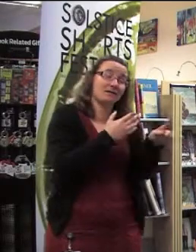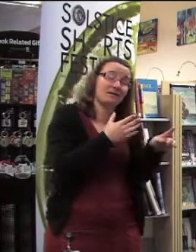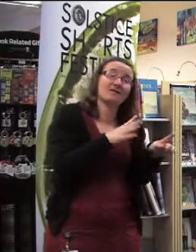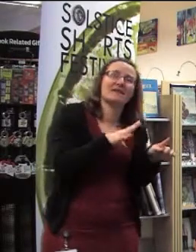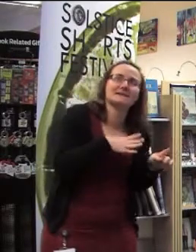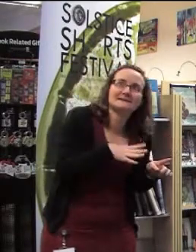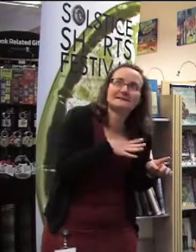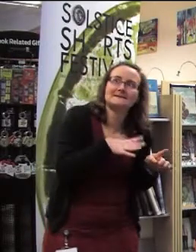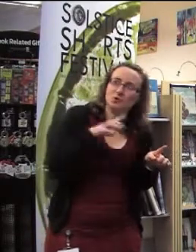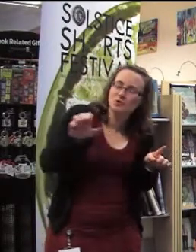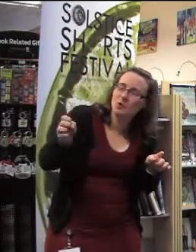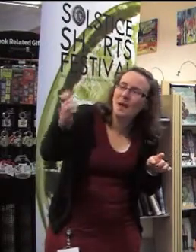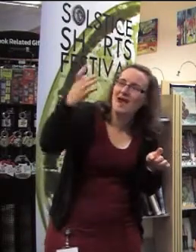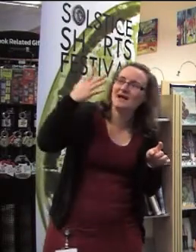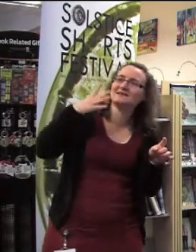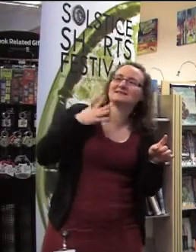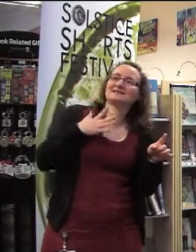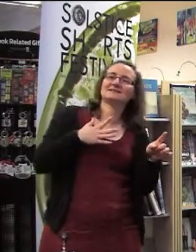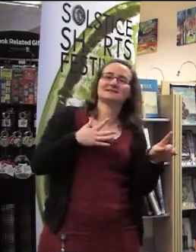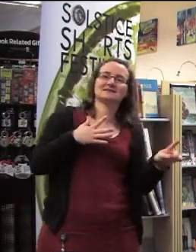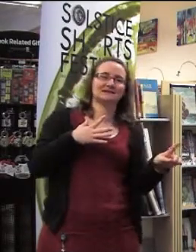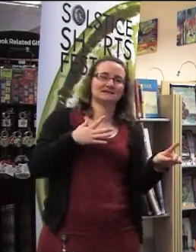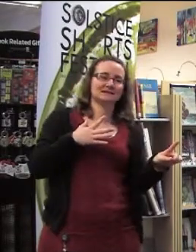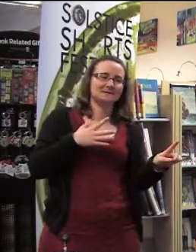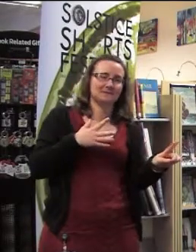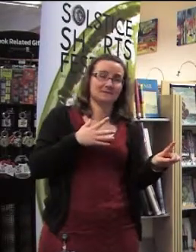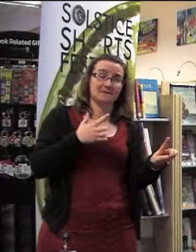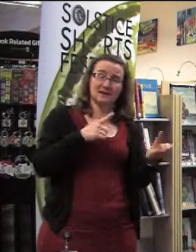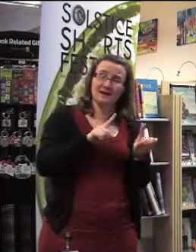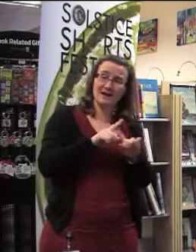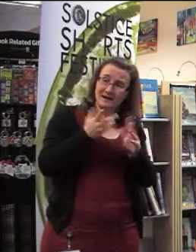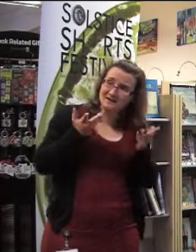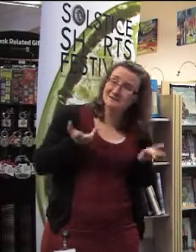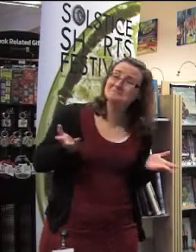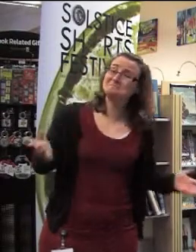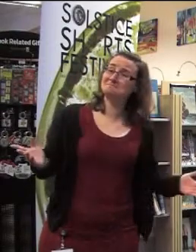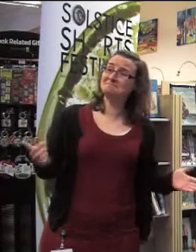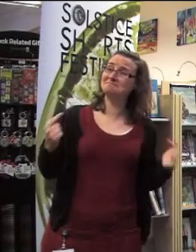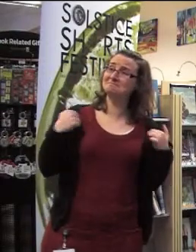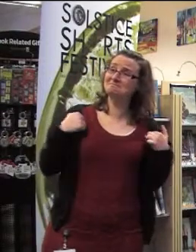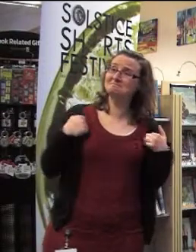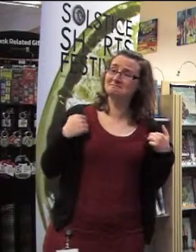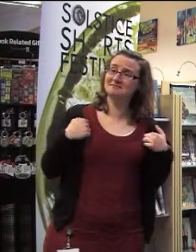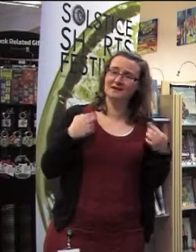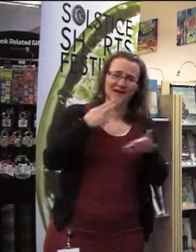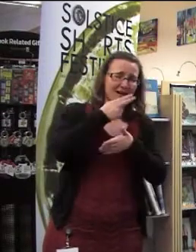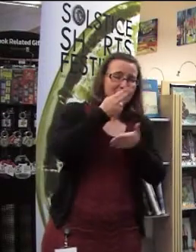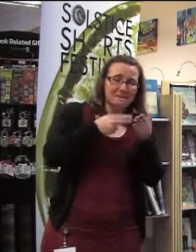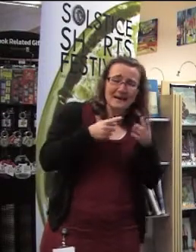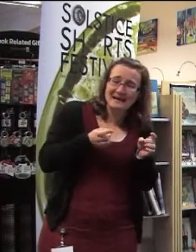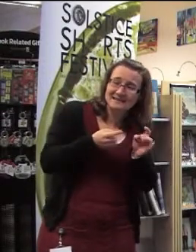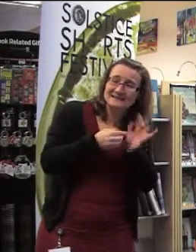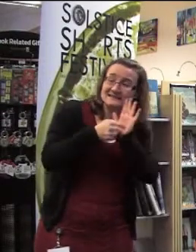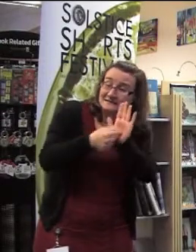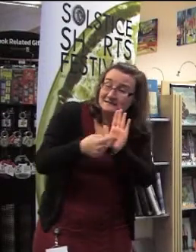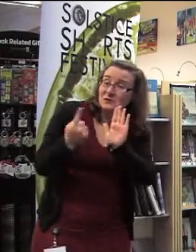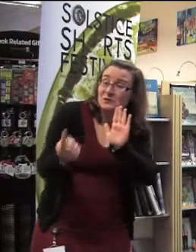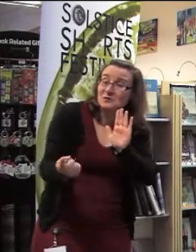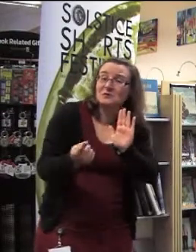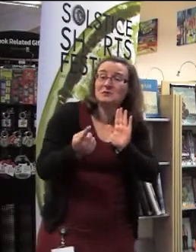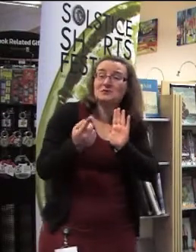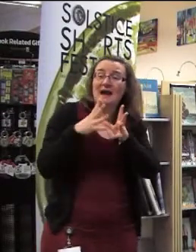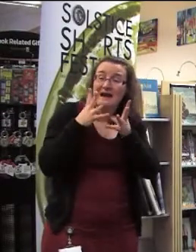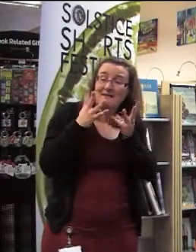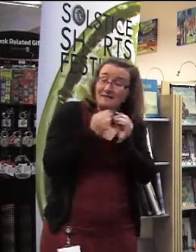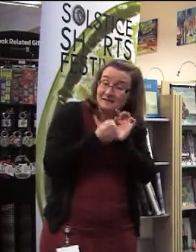light. They launch their ships for you, paint their pictures for you. In you, they catch a glimpse of